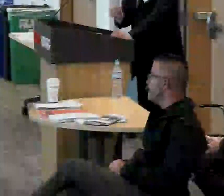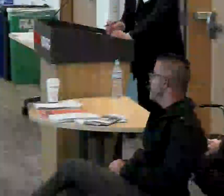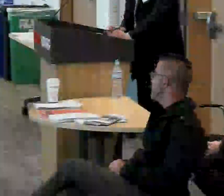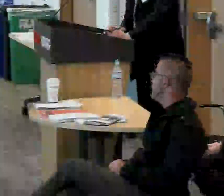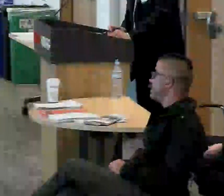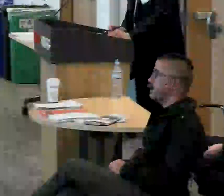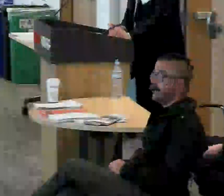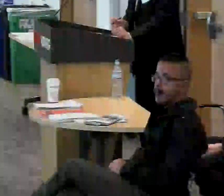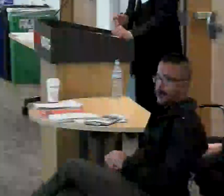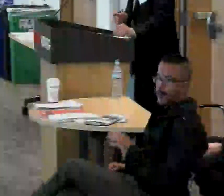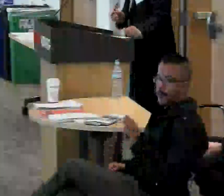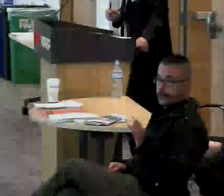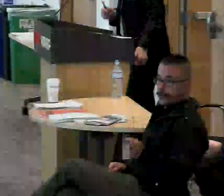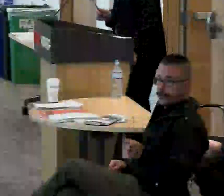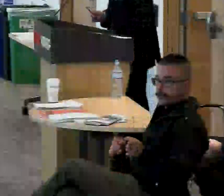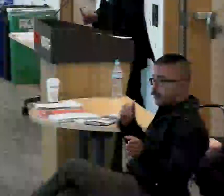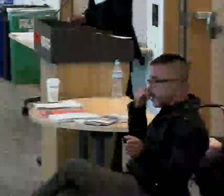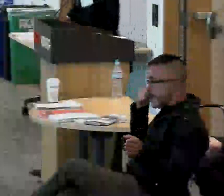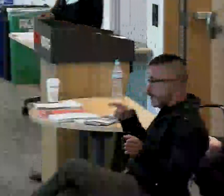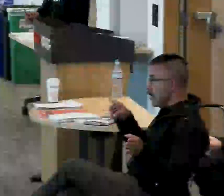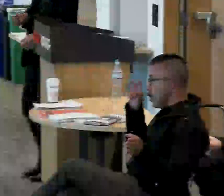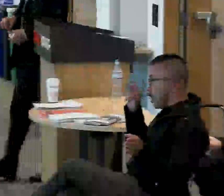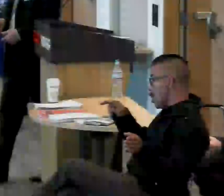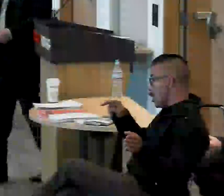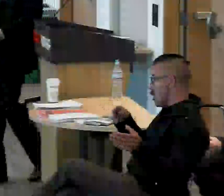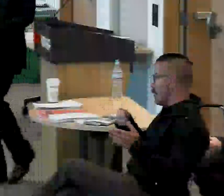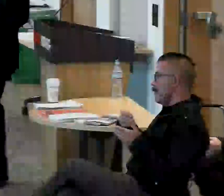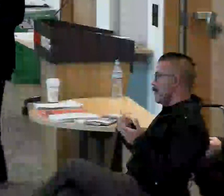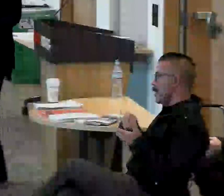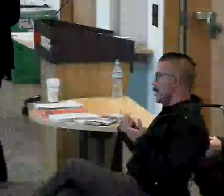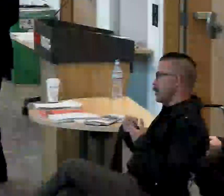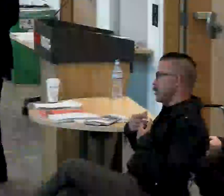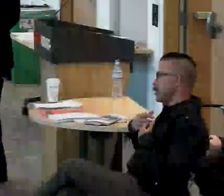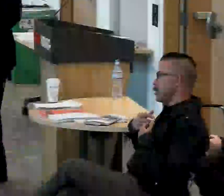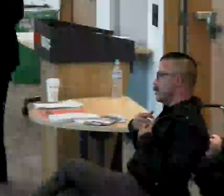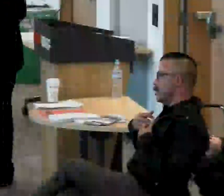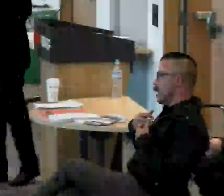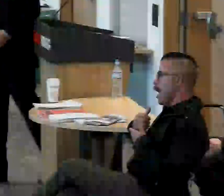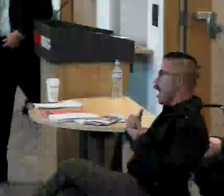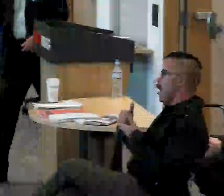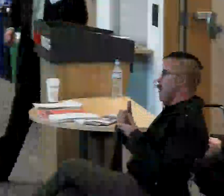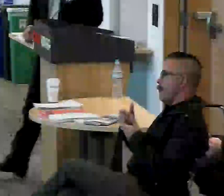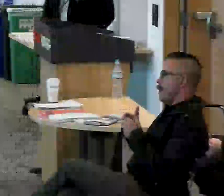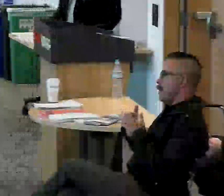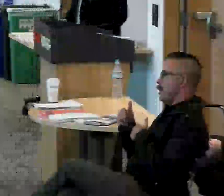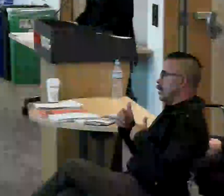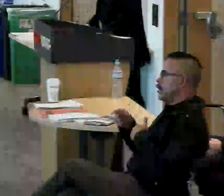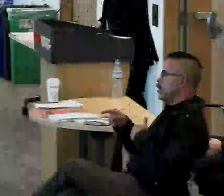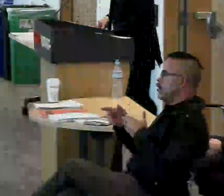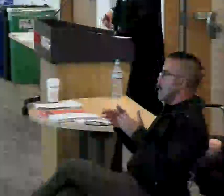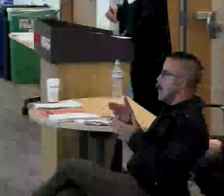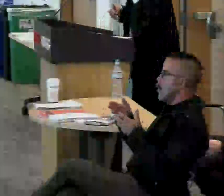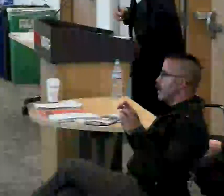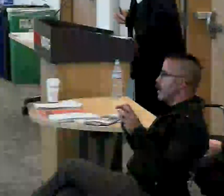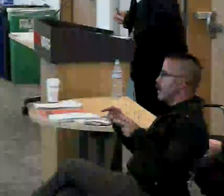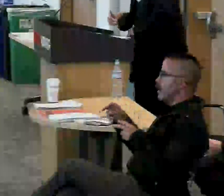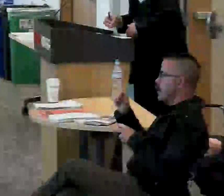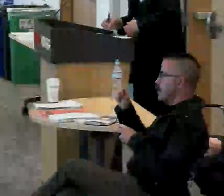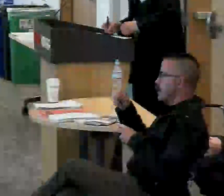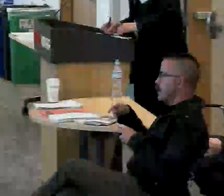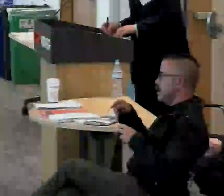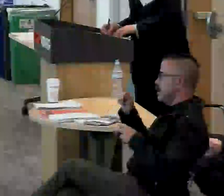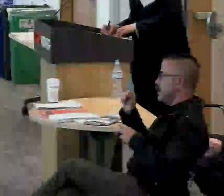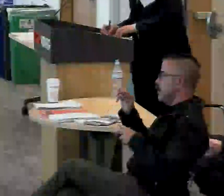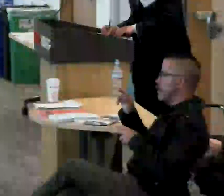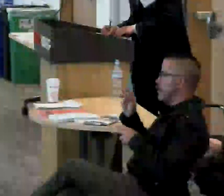Yes. If you're looking at financial health building, you might also want to look at Spark Point centers. Spark Point Center. Spark Point